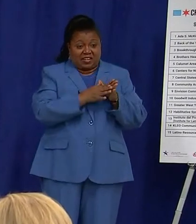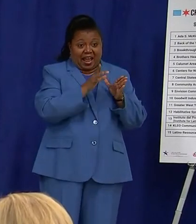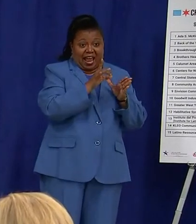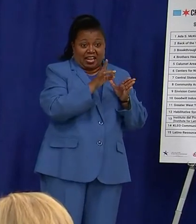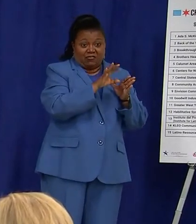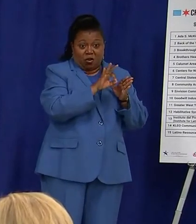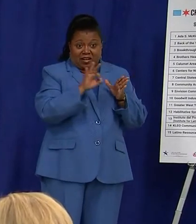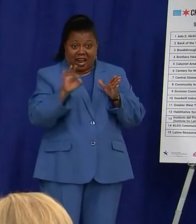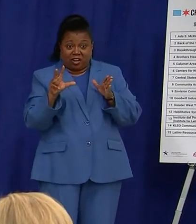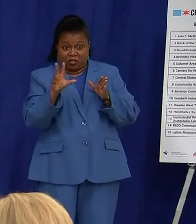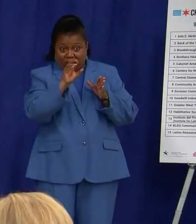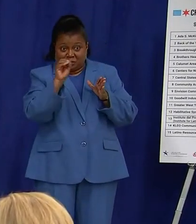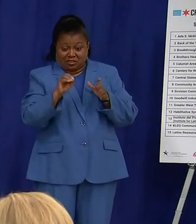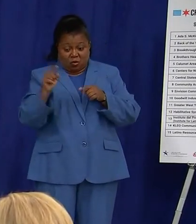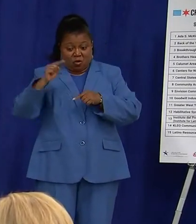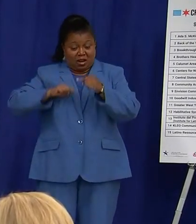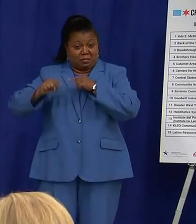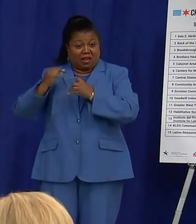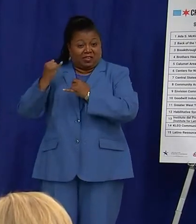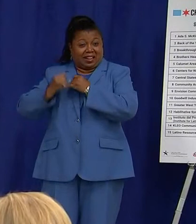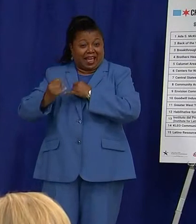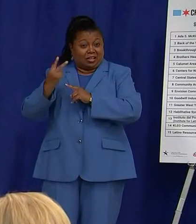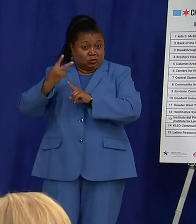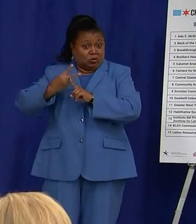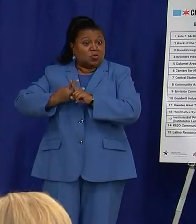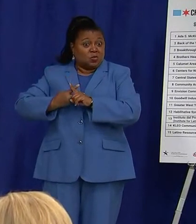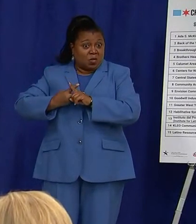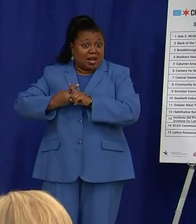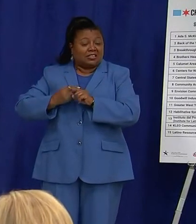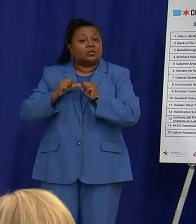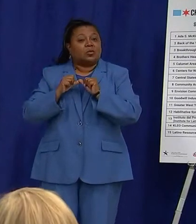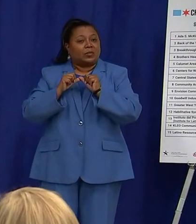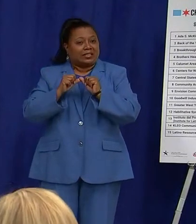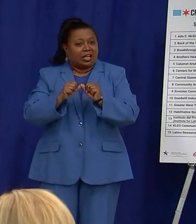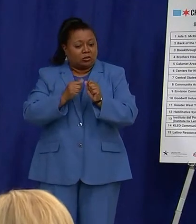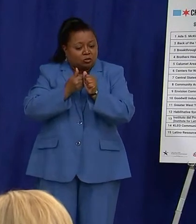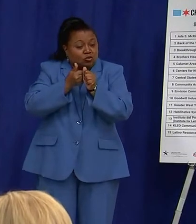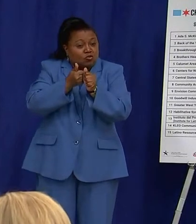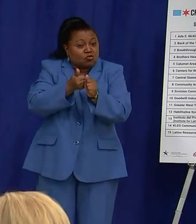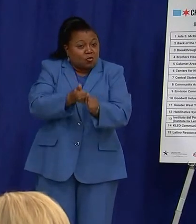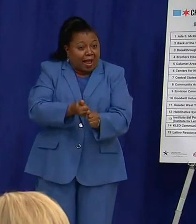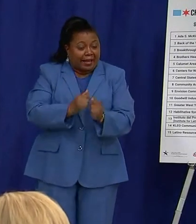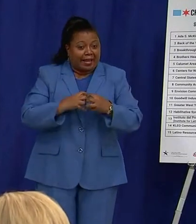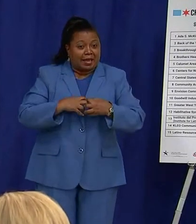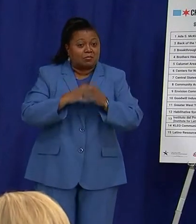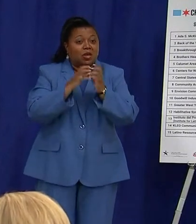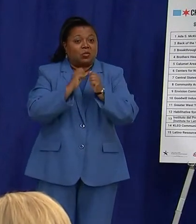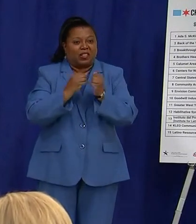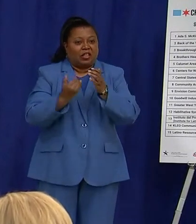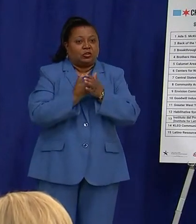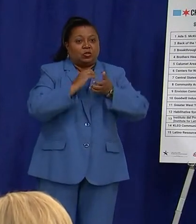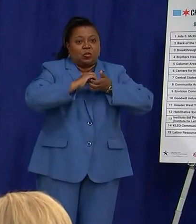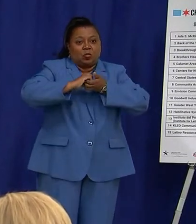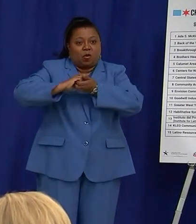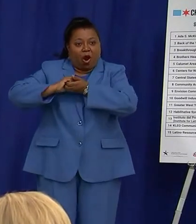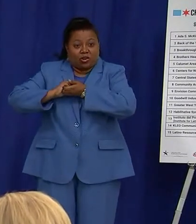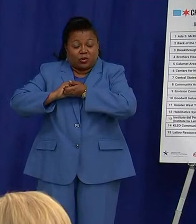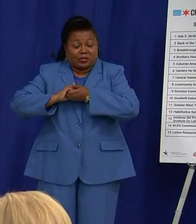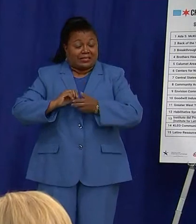and 93% going back over the last 2 months. We will continue to track that and build it with these new